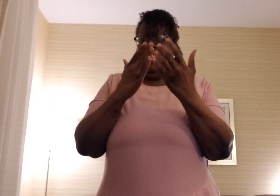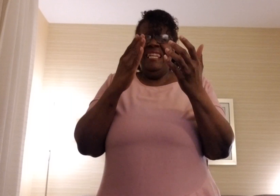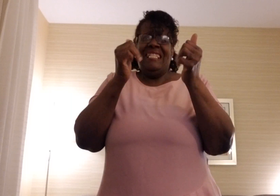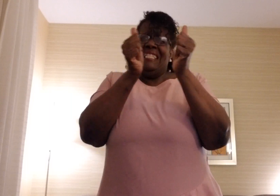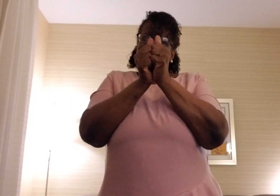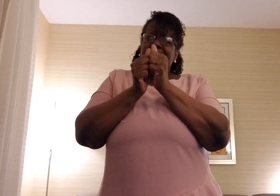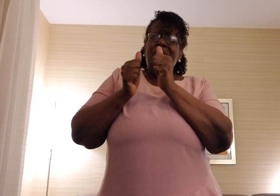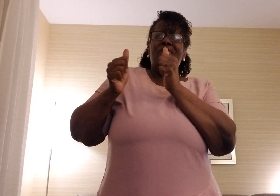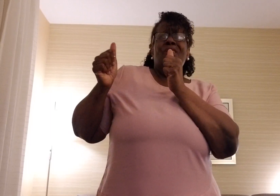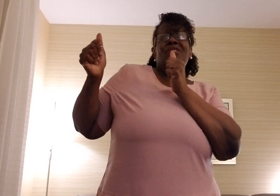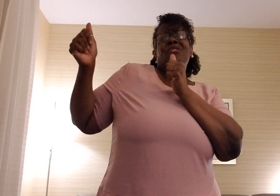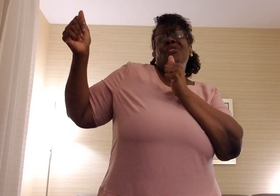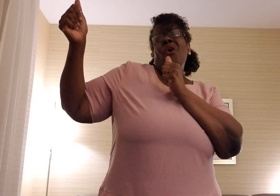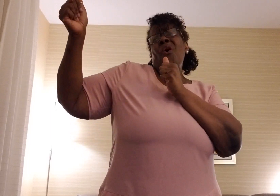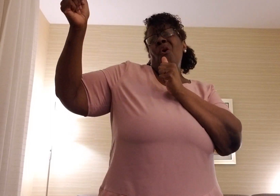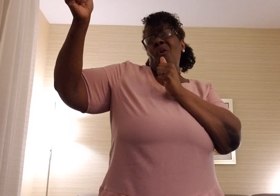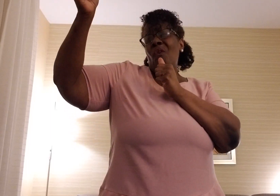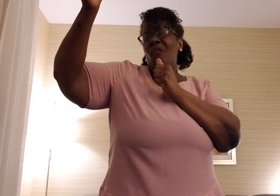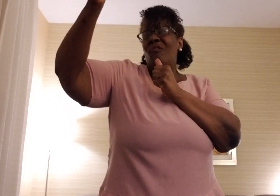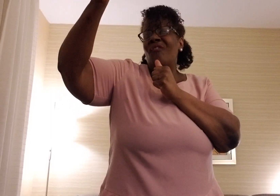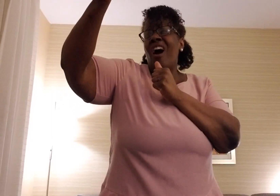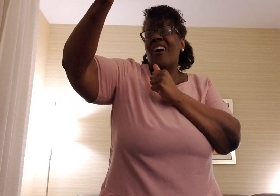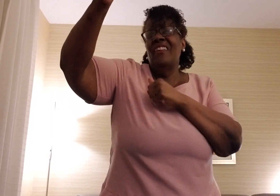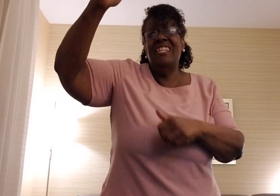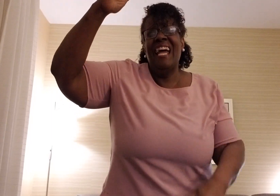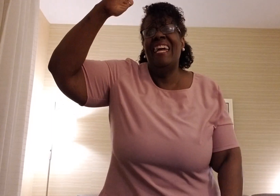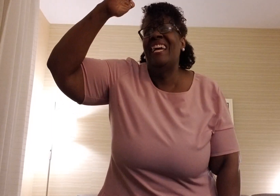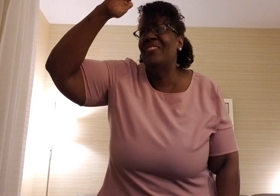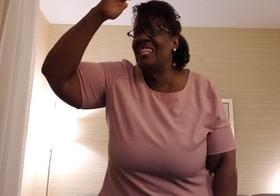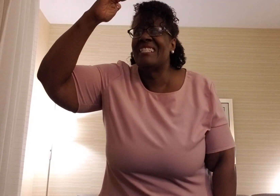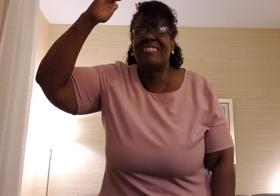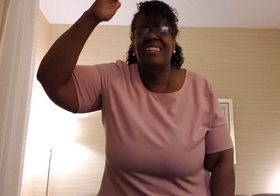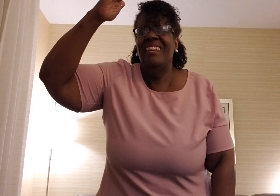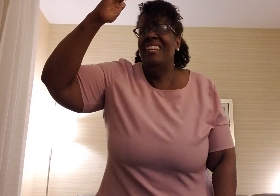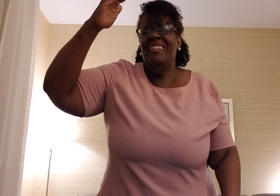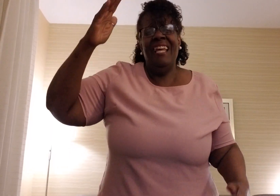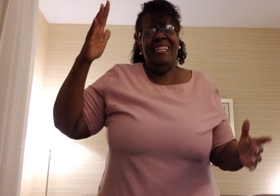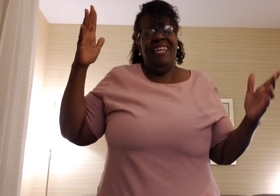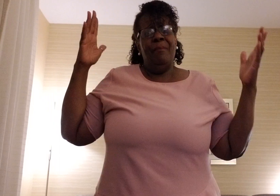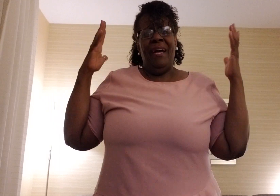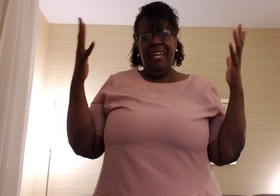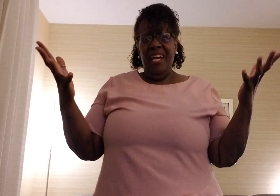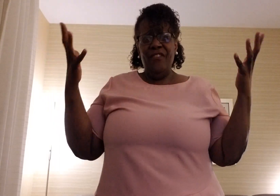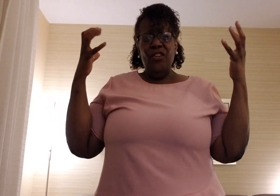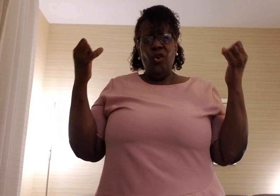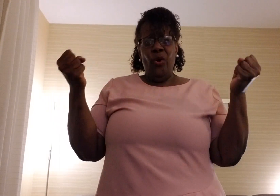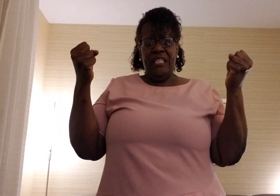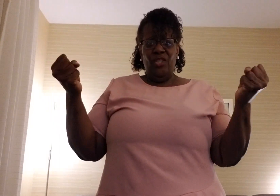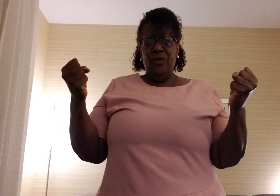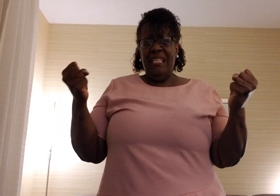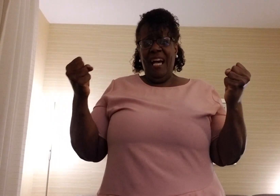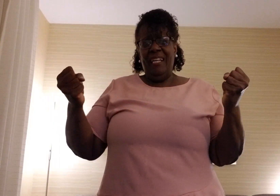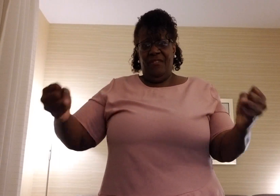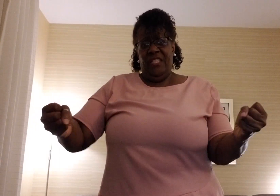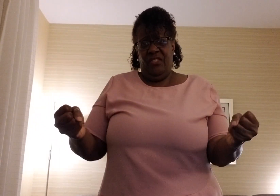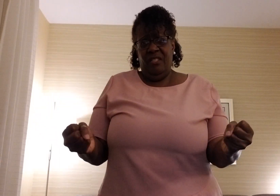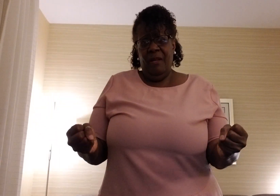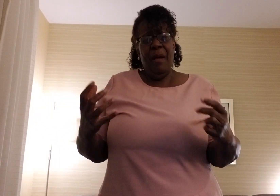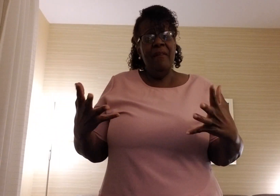it seems so far. And then I add this. Like, am I ever going to get out of this? Am I ever